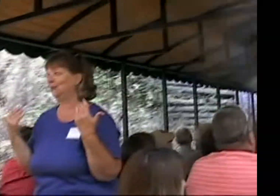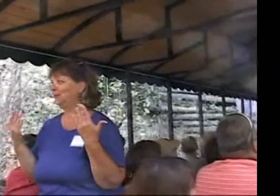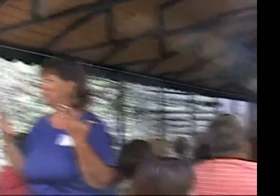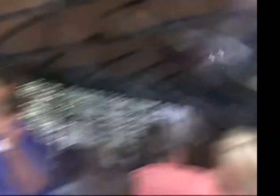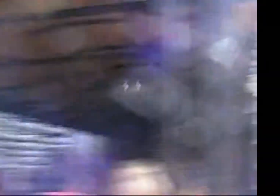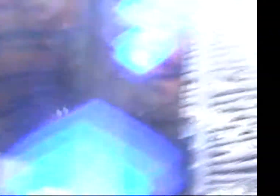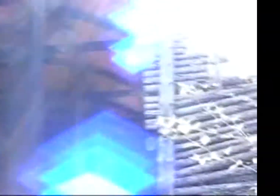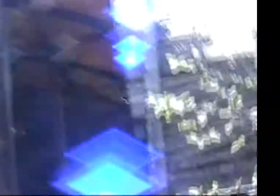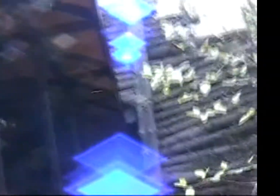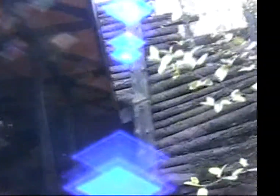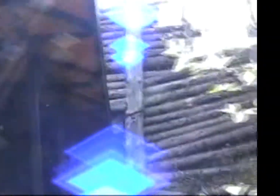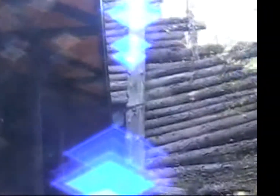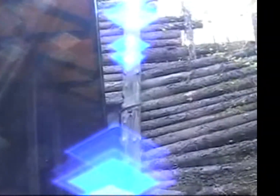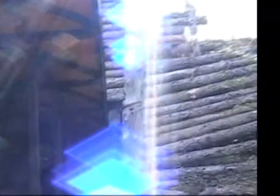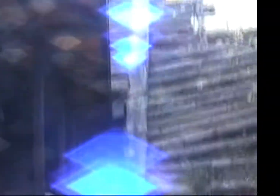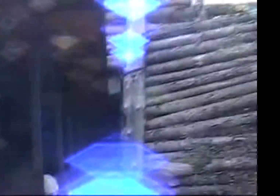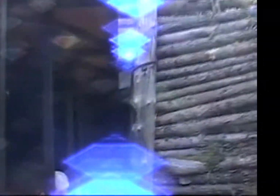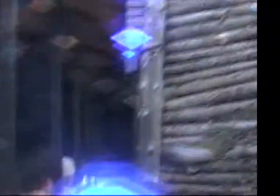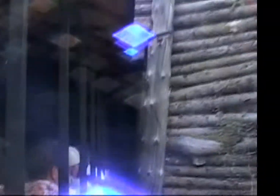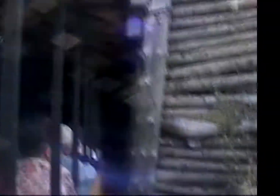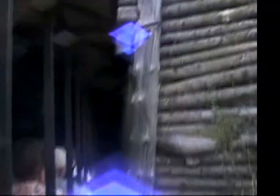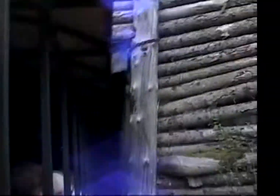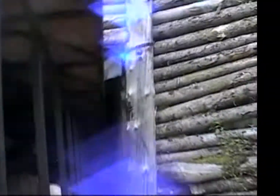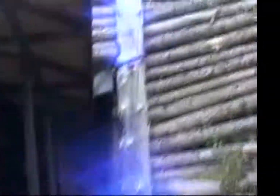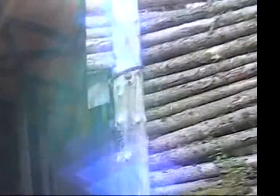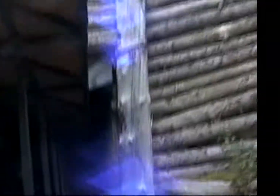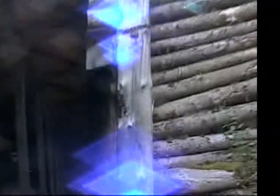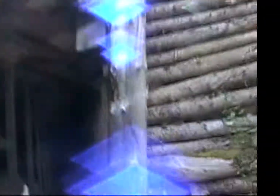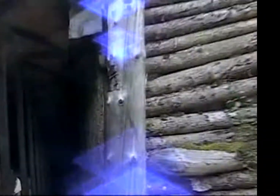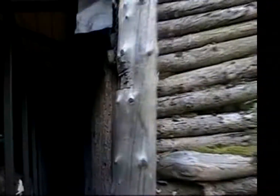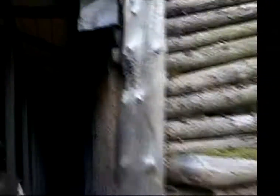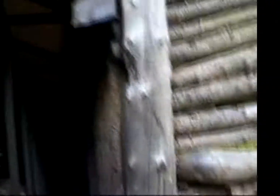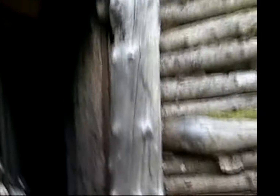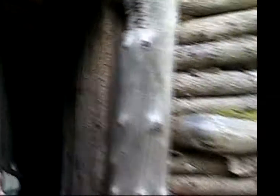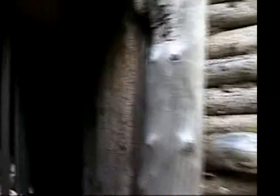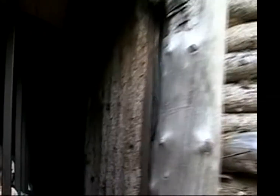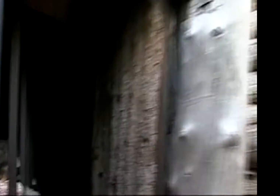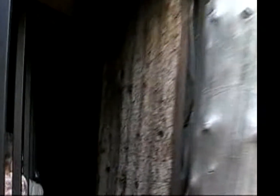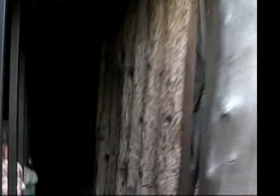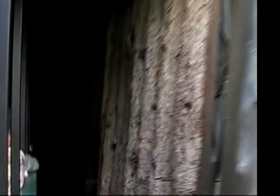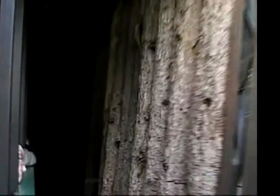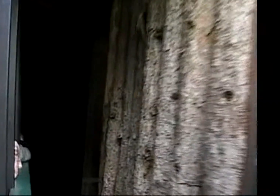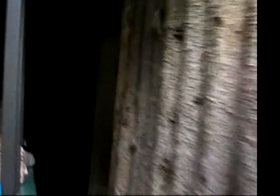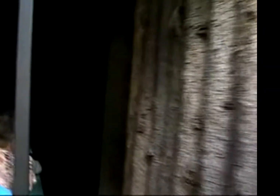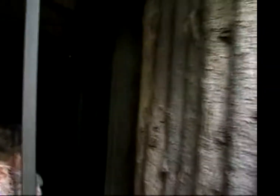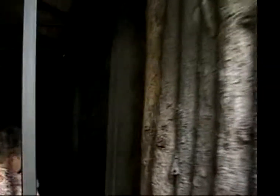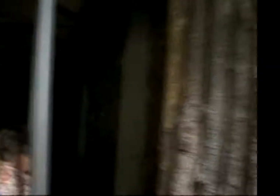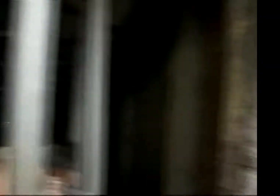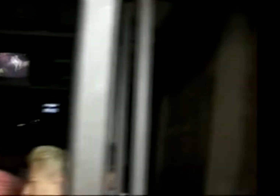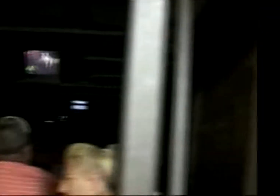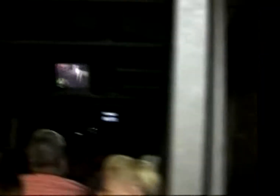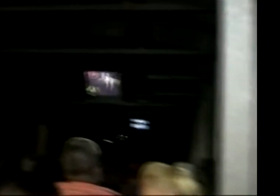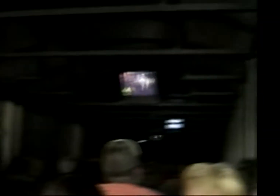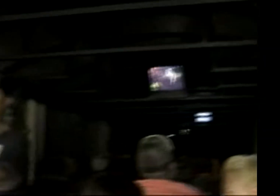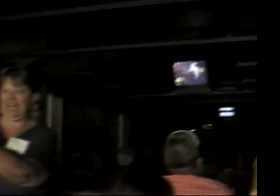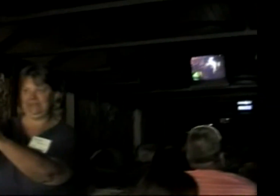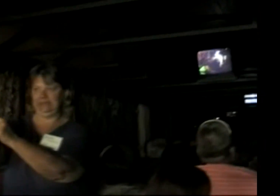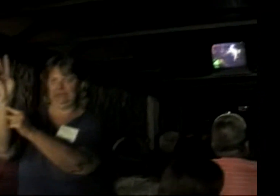We're going to ease all the way up to a full stop, and our T-train will be here for about 4 minutes visiting with Tim. He'll be on the right. All